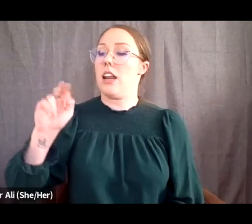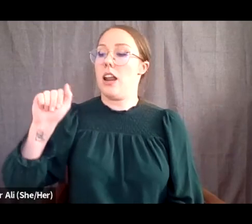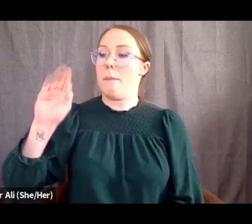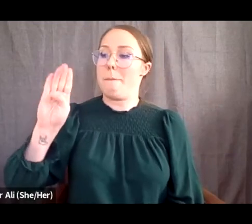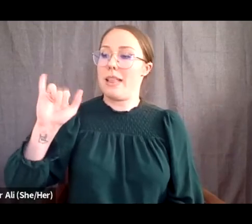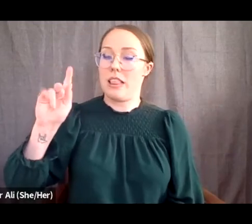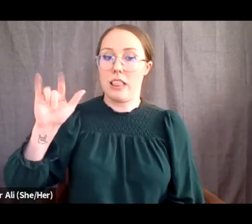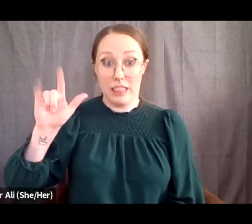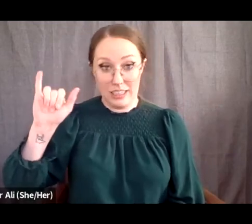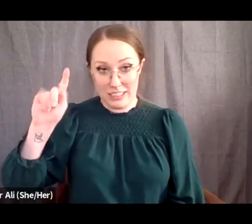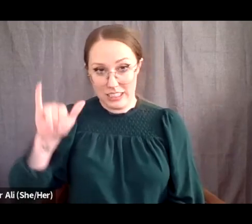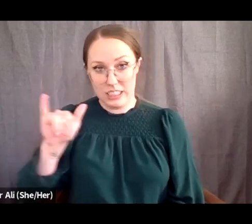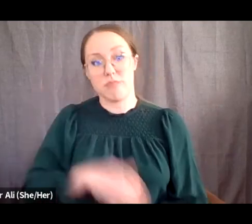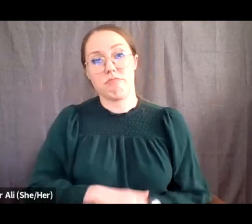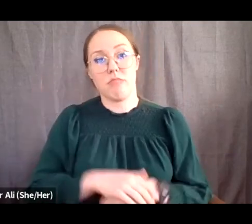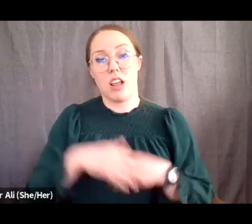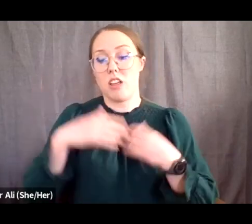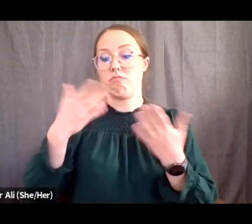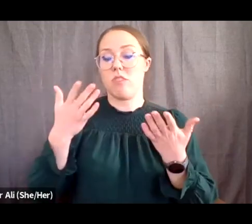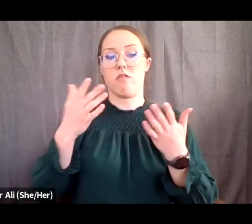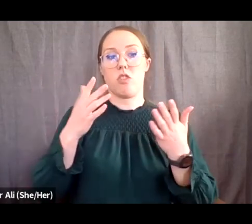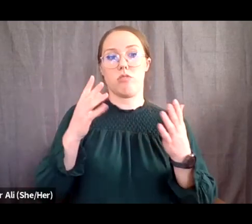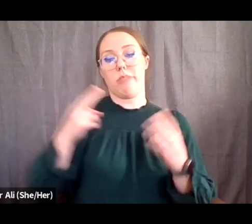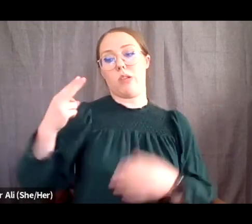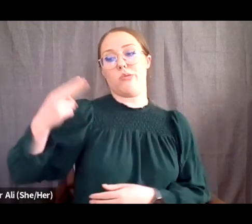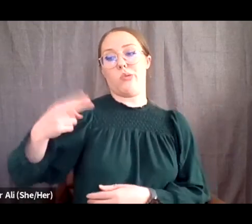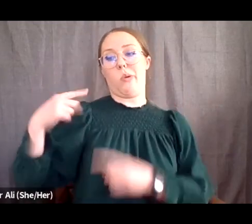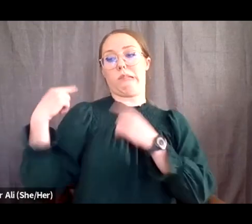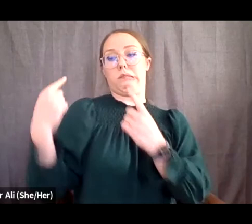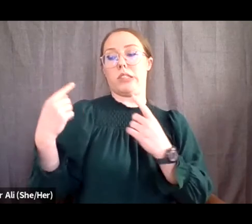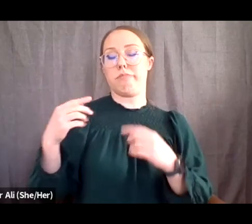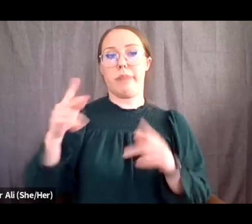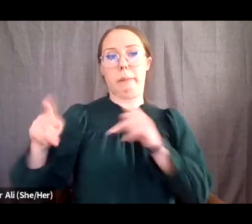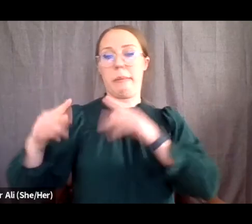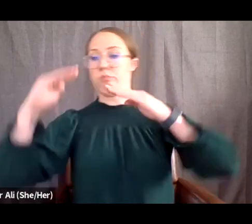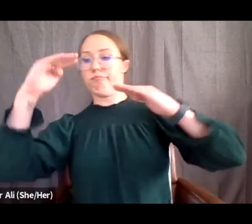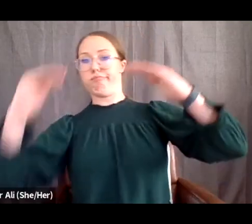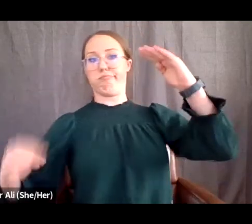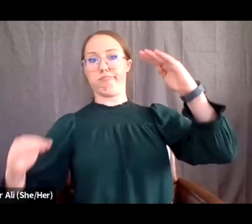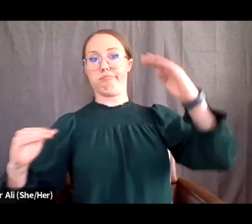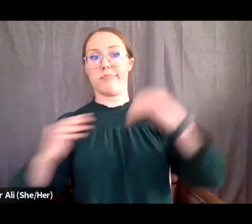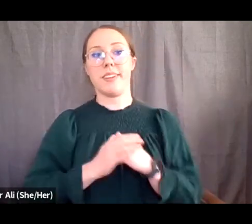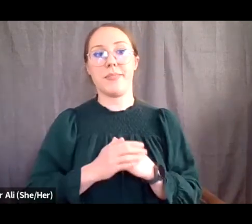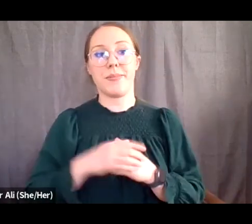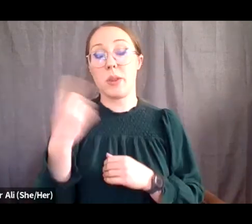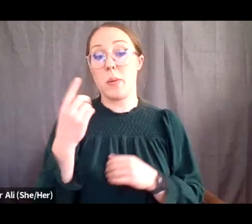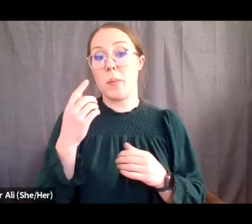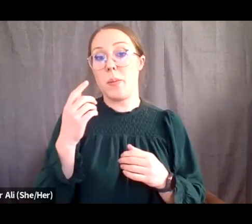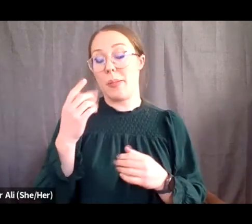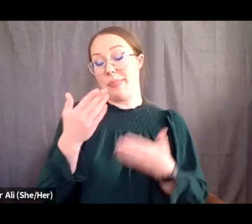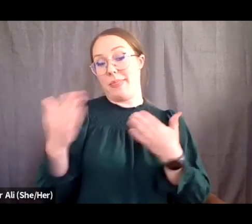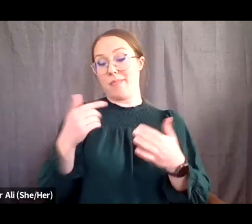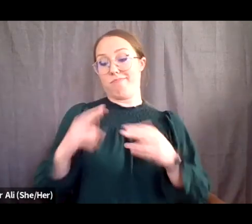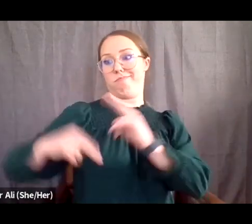by and for historically marginalized people, including the Billie Holiday Theater that I had the privilege of serving as the